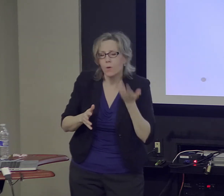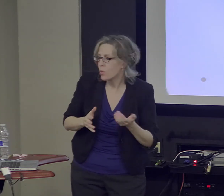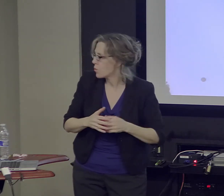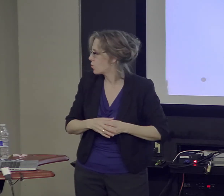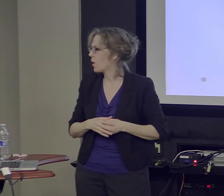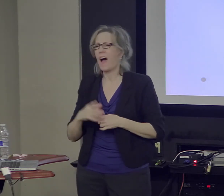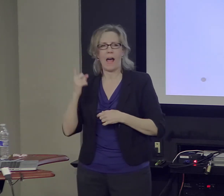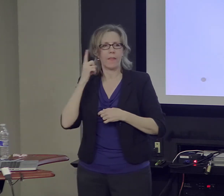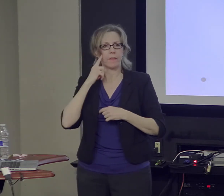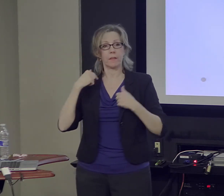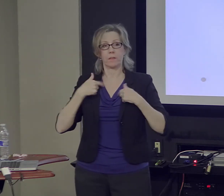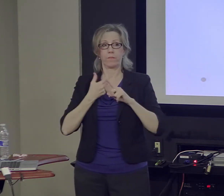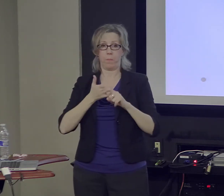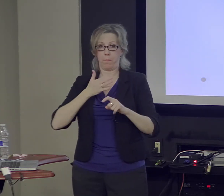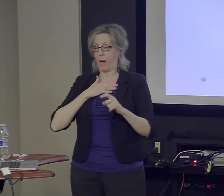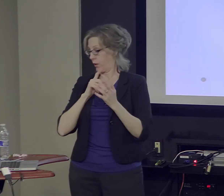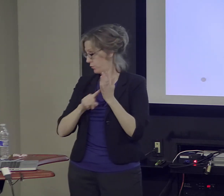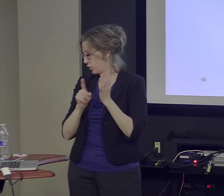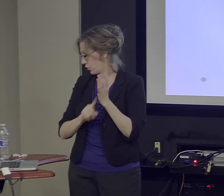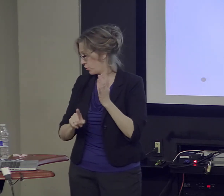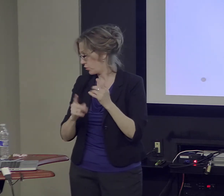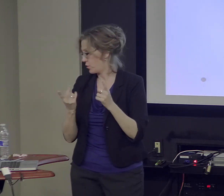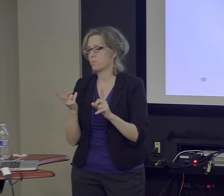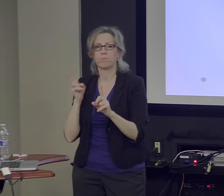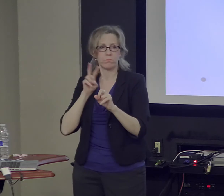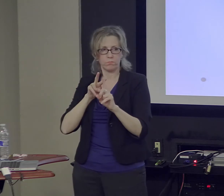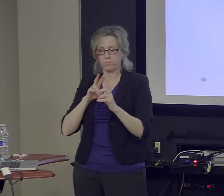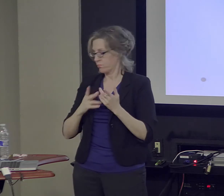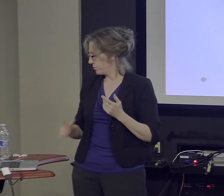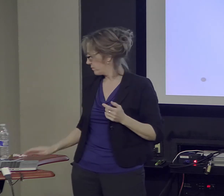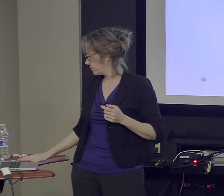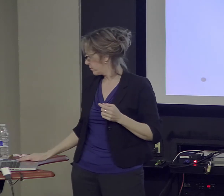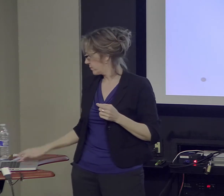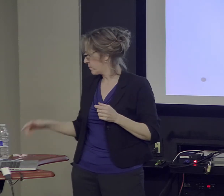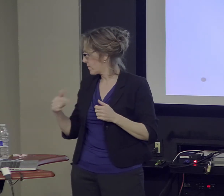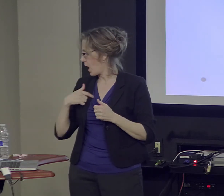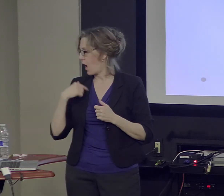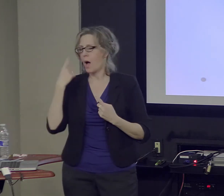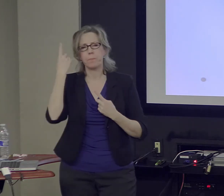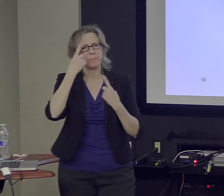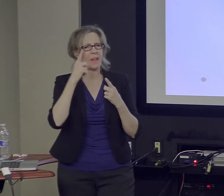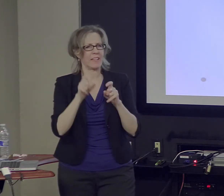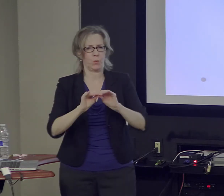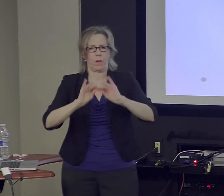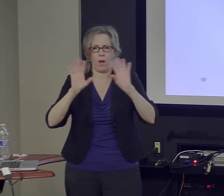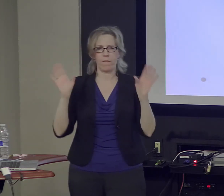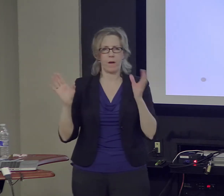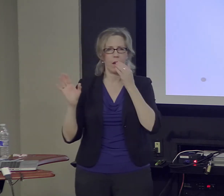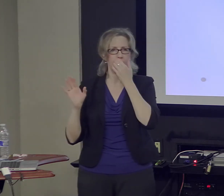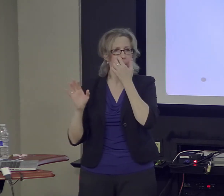How do you define international sign? And so that is what I'm looking at in my research.